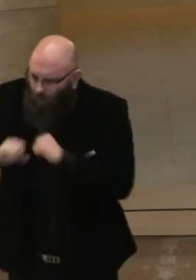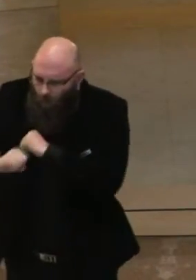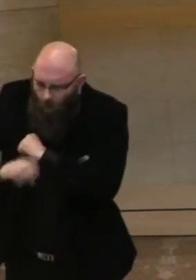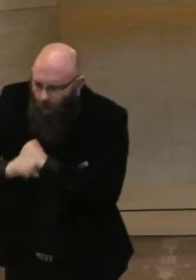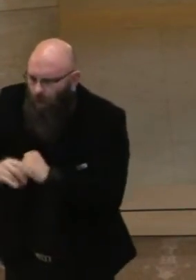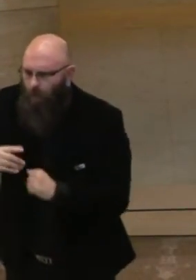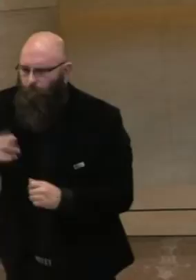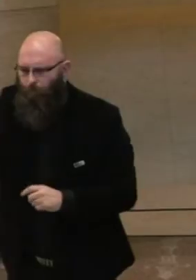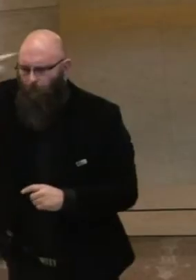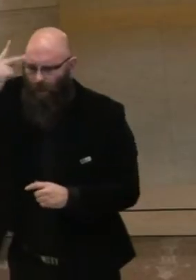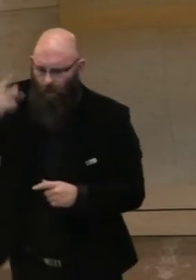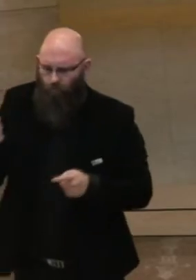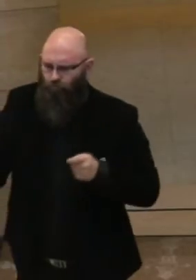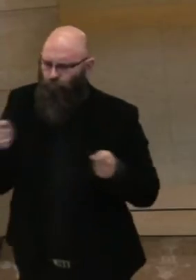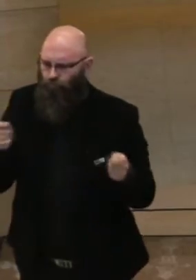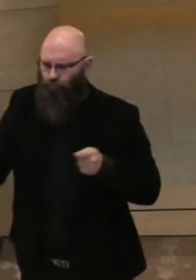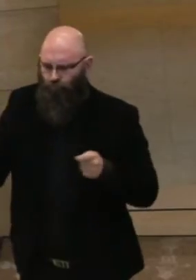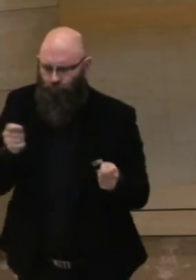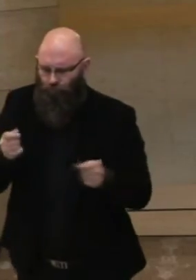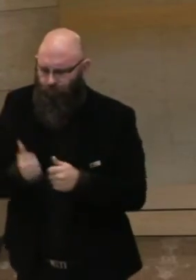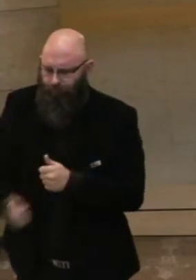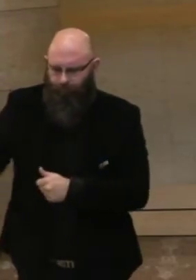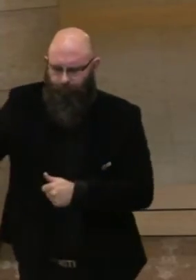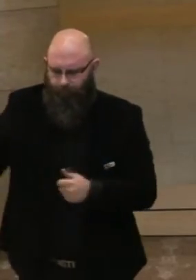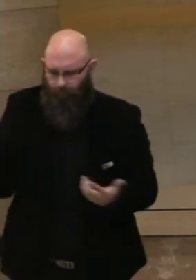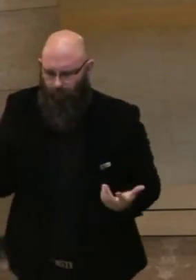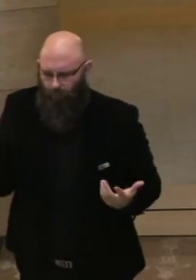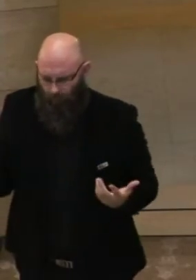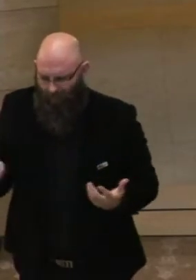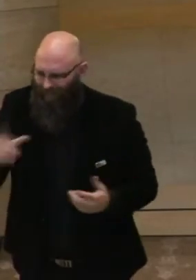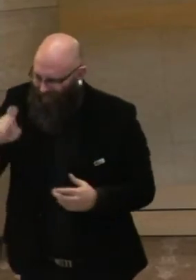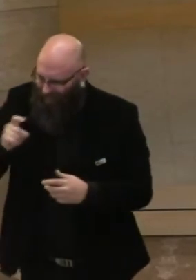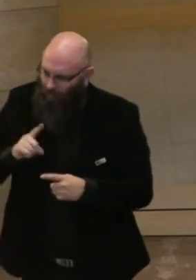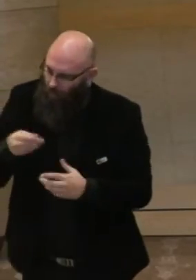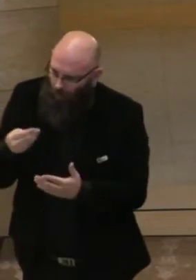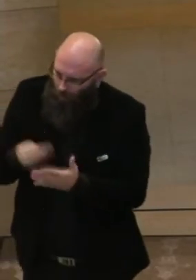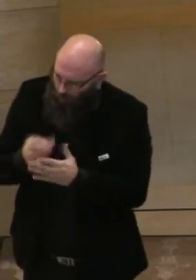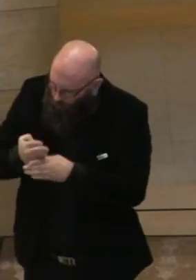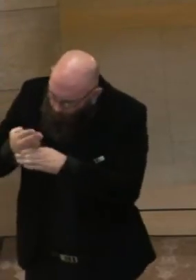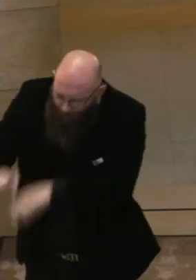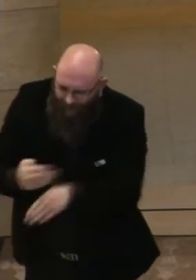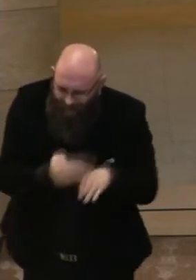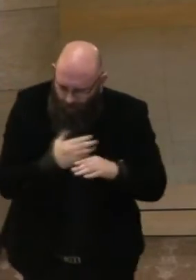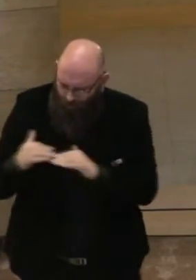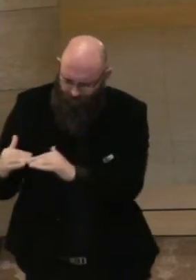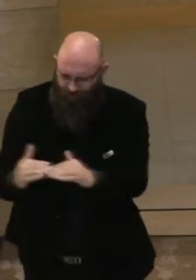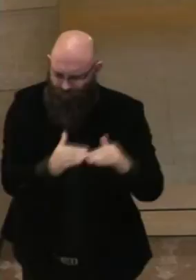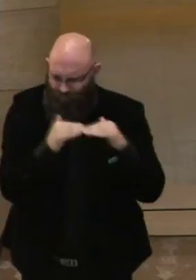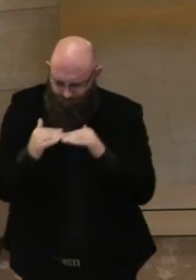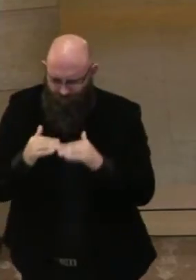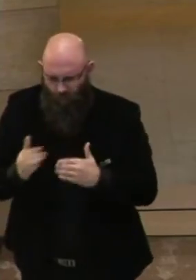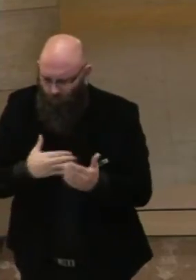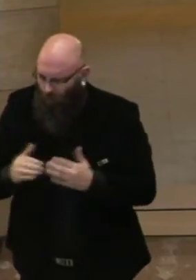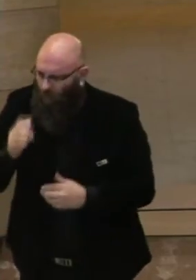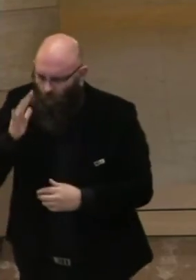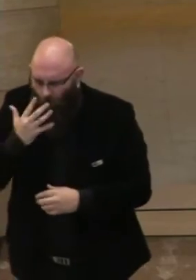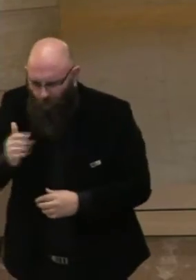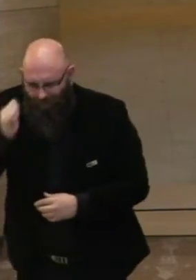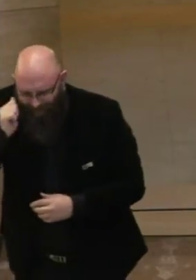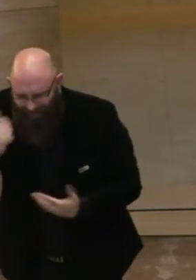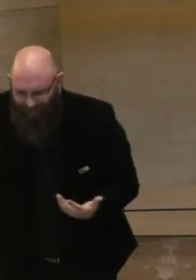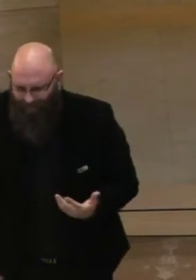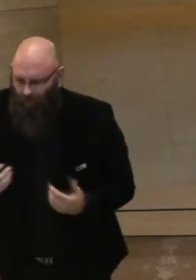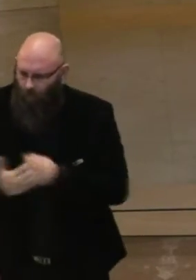and economic power when they can divide us by race, creed, color, national origin, whether you're